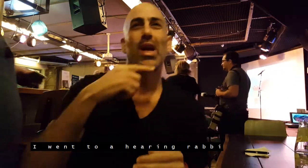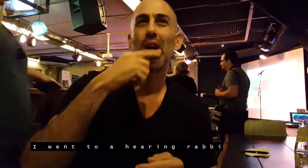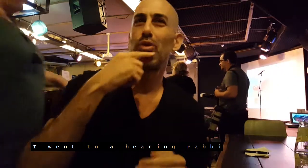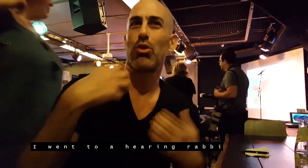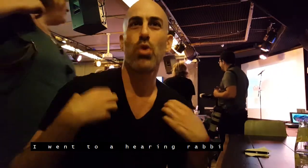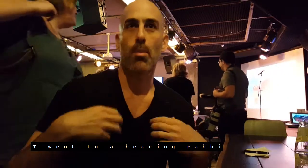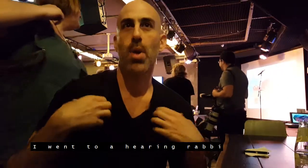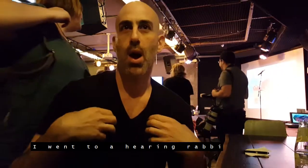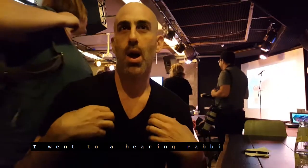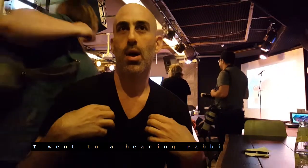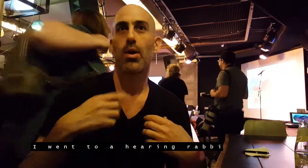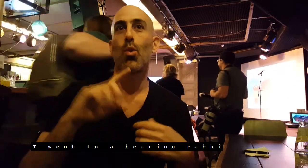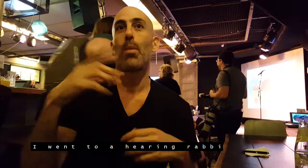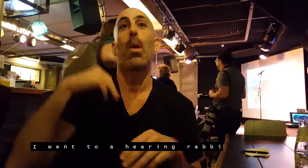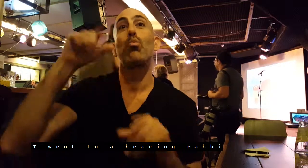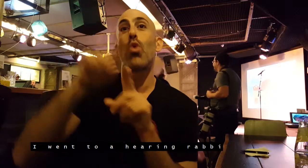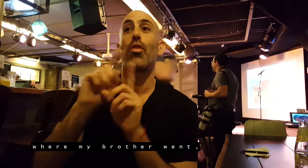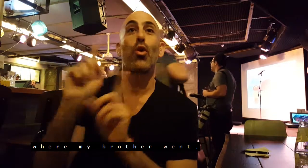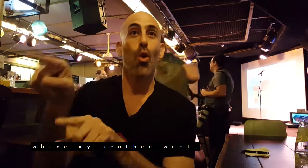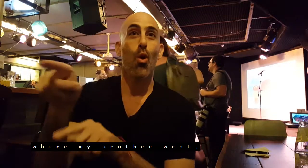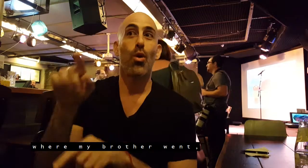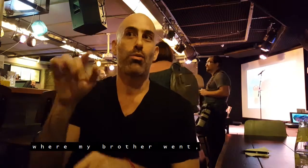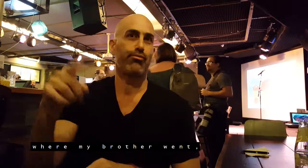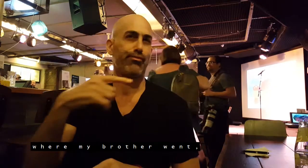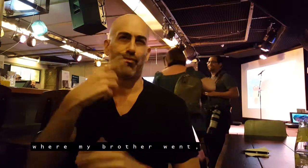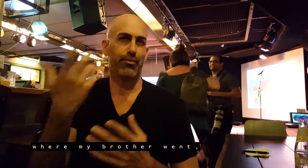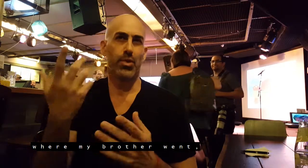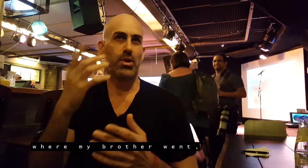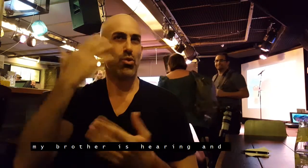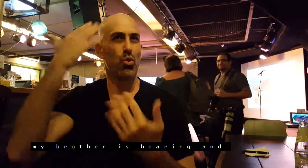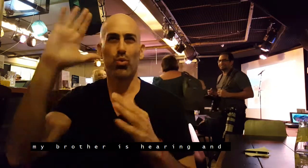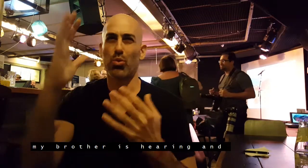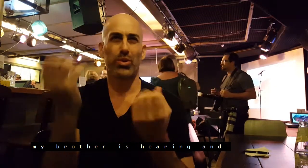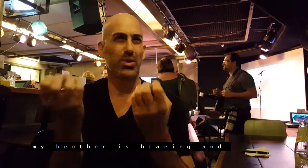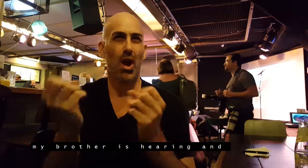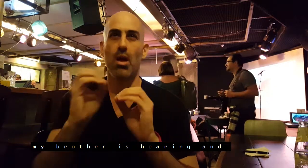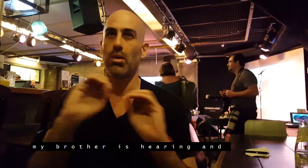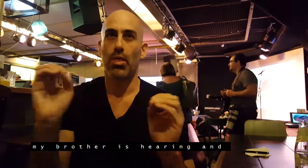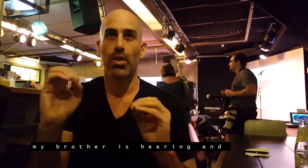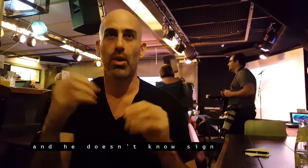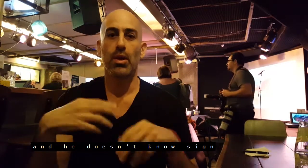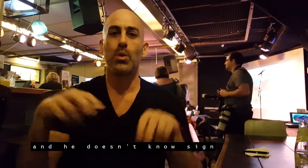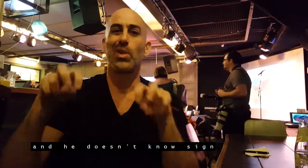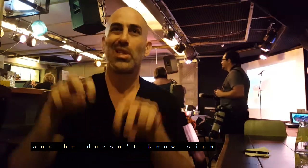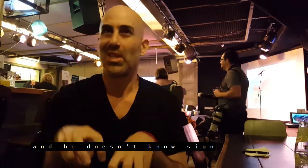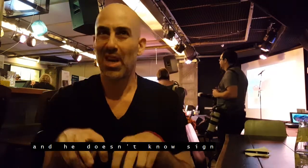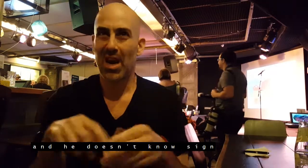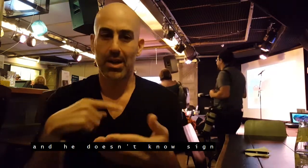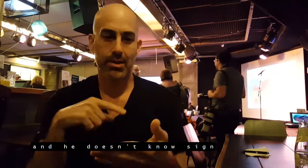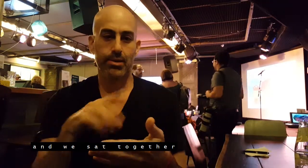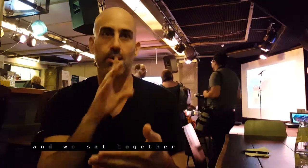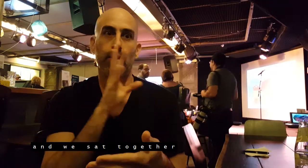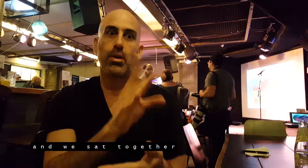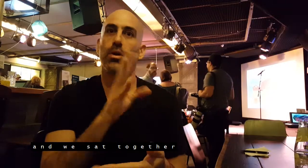went to a hearing rabbi where my brother went. My brother's hearing, and he doesn't know sign. And we sat together, and